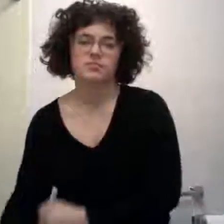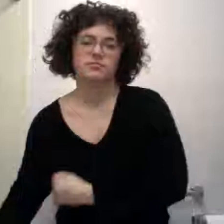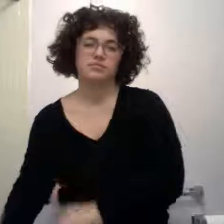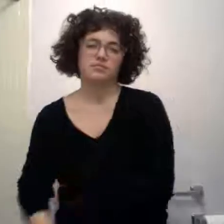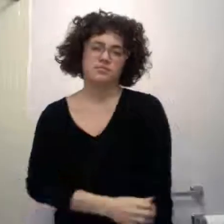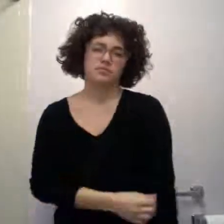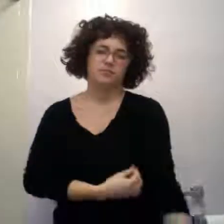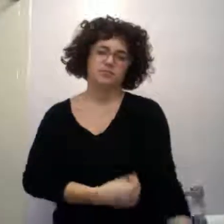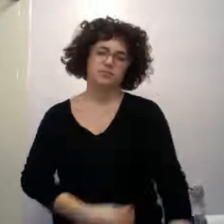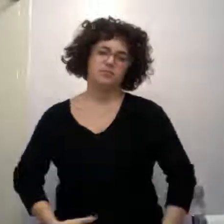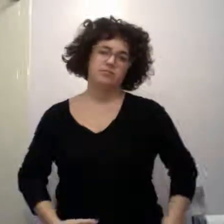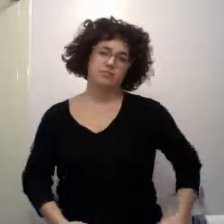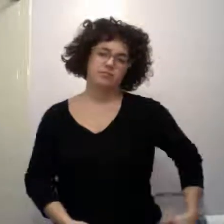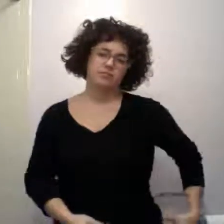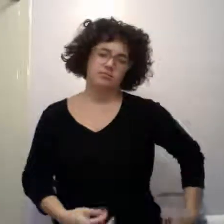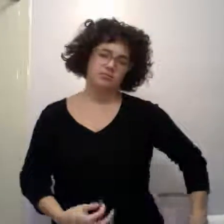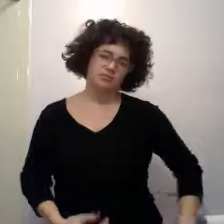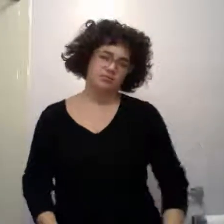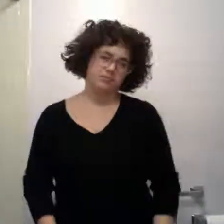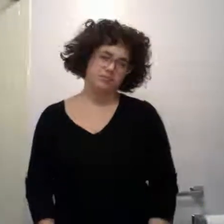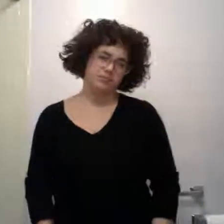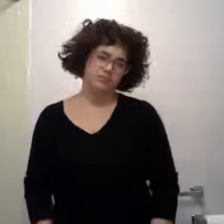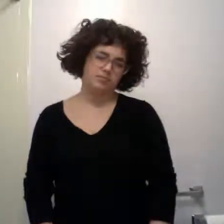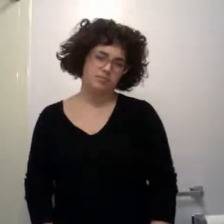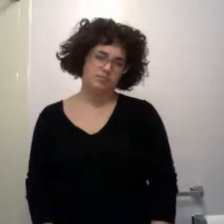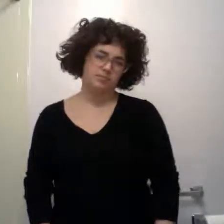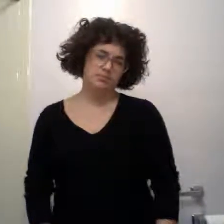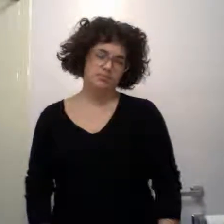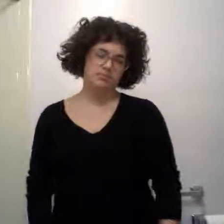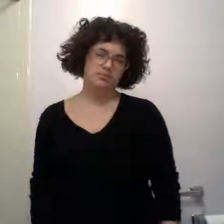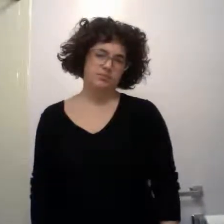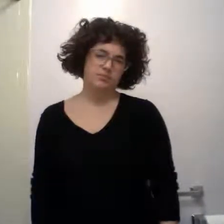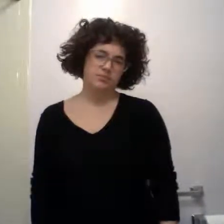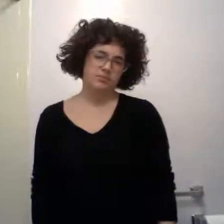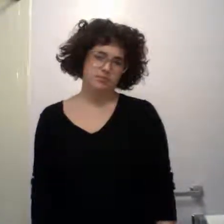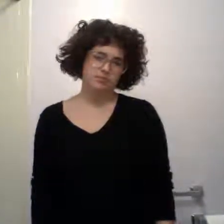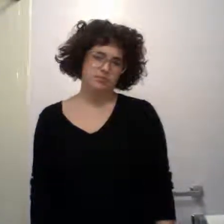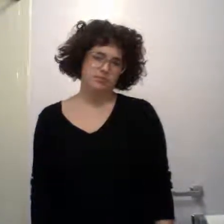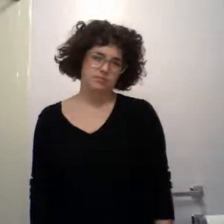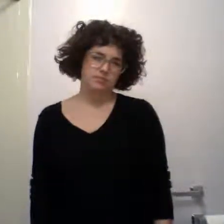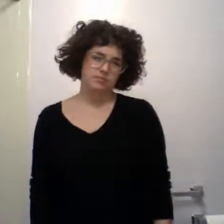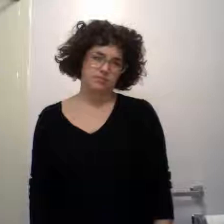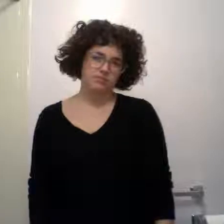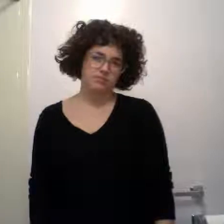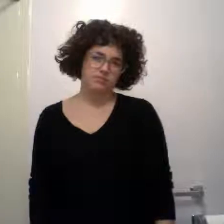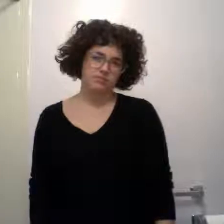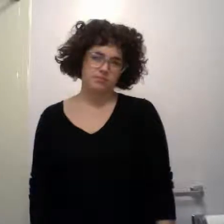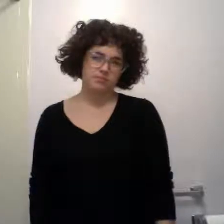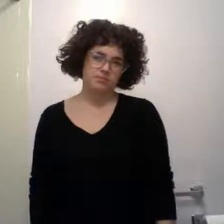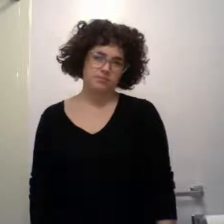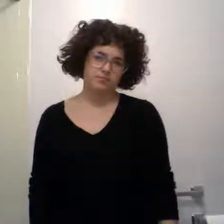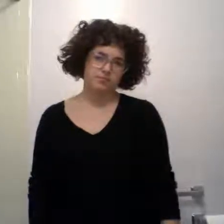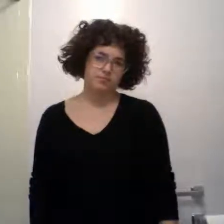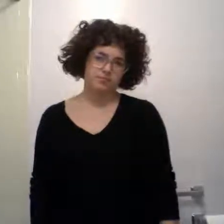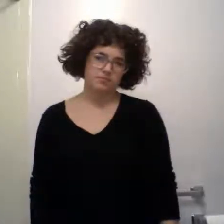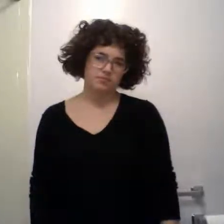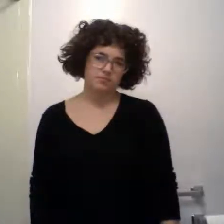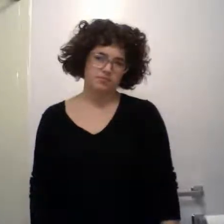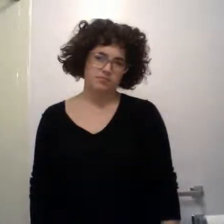So it's going to be important when you're sewing that when you get to the top part and the needle doesn't go over the thick part